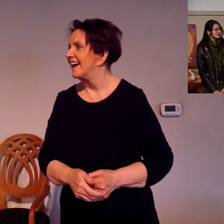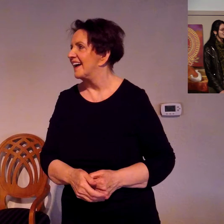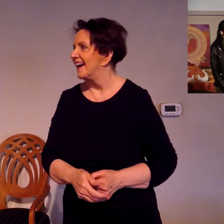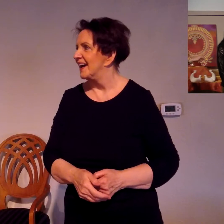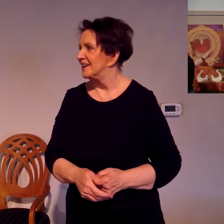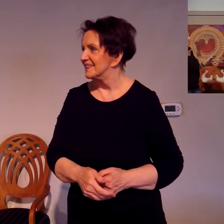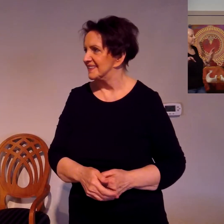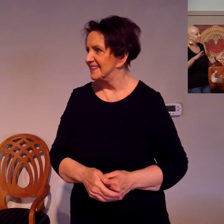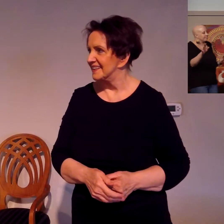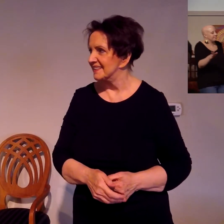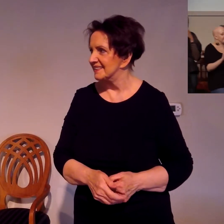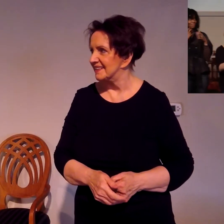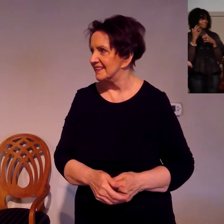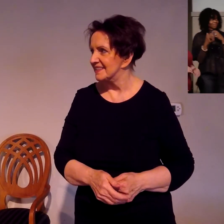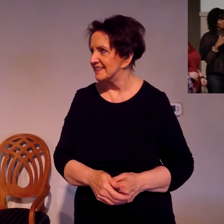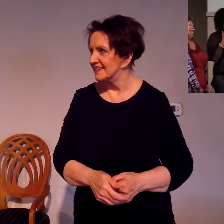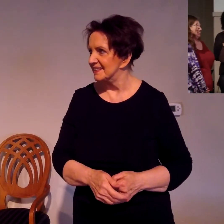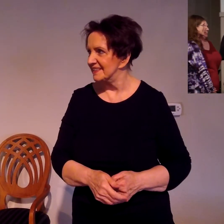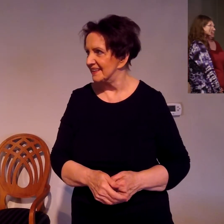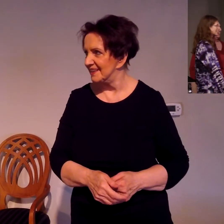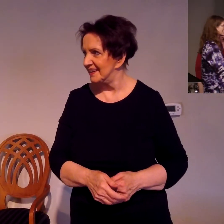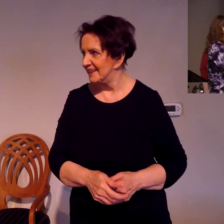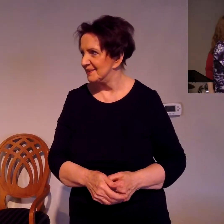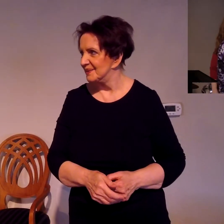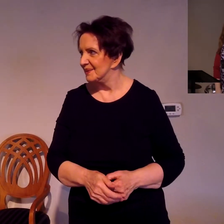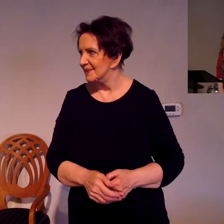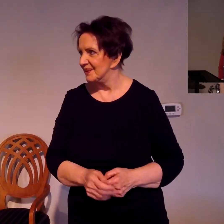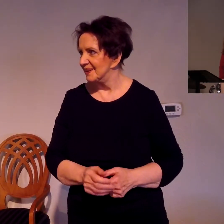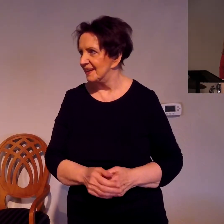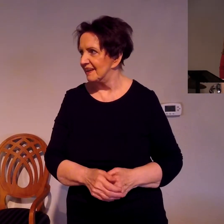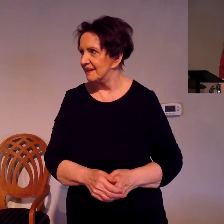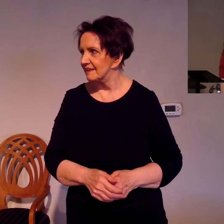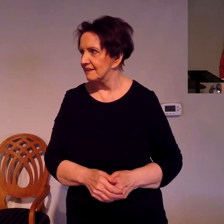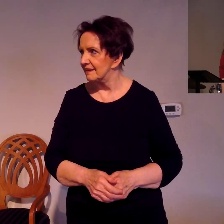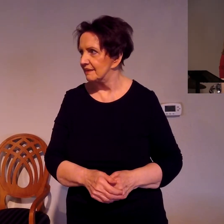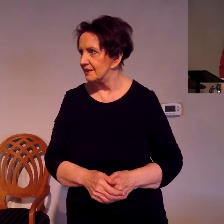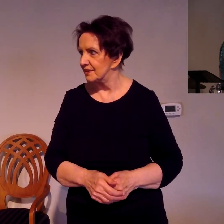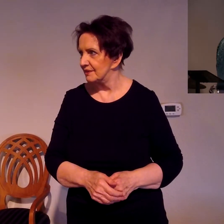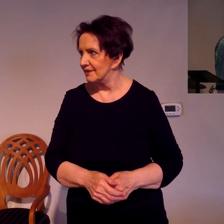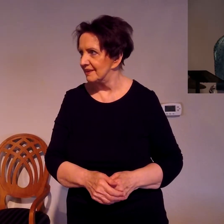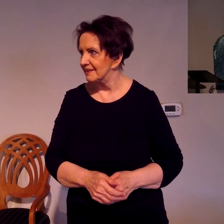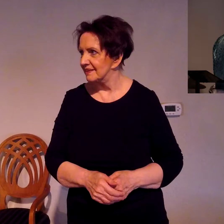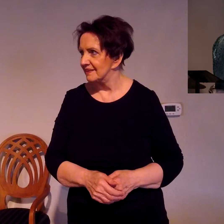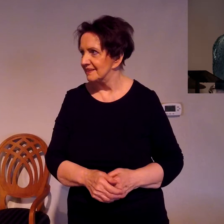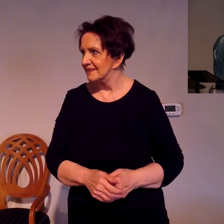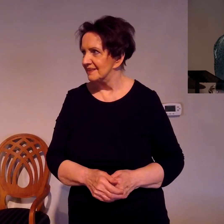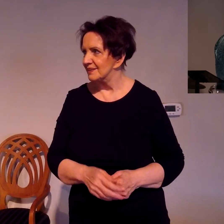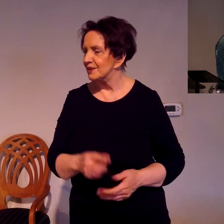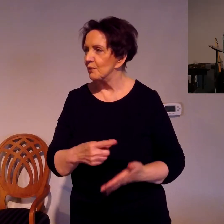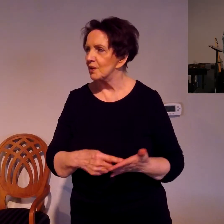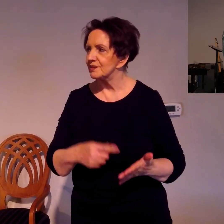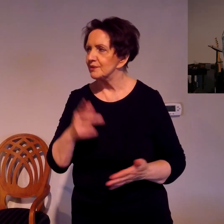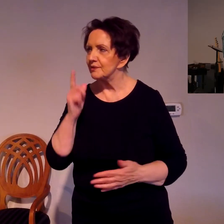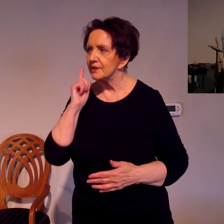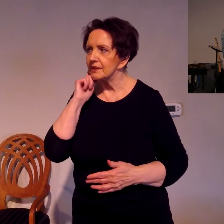of this, goes through the noise, and then gets decoded. And when she says, "Are you sure?" what do you